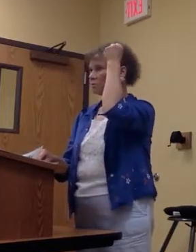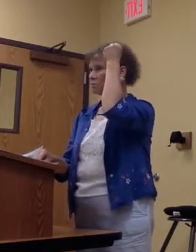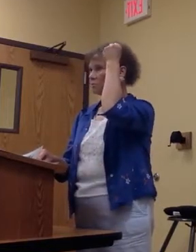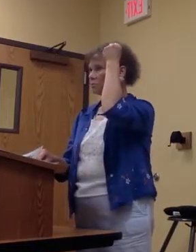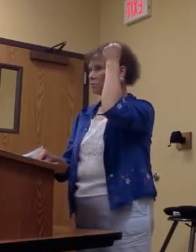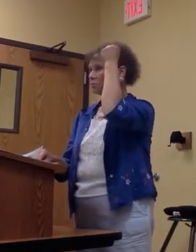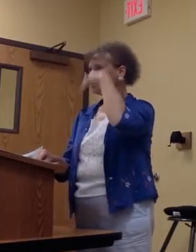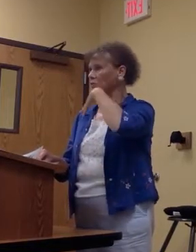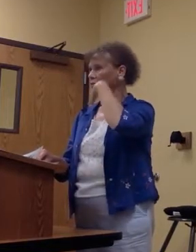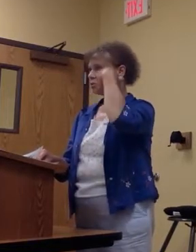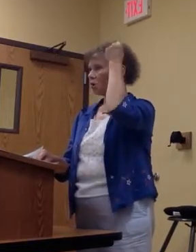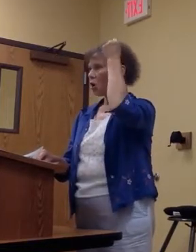Oldest.